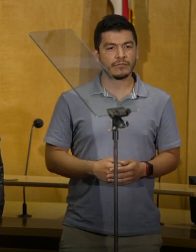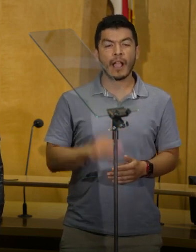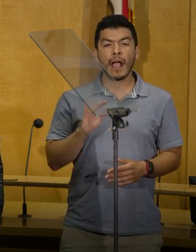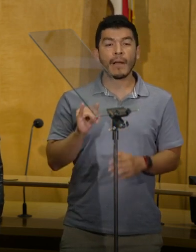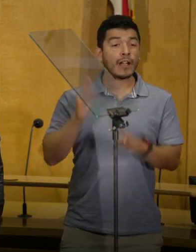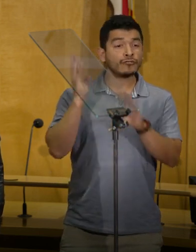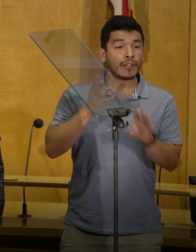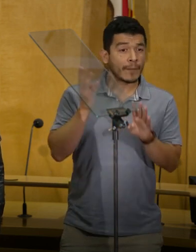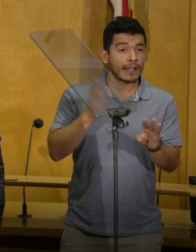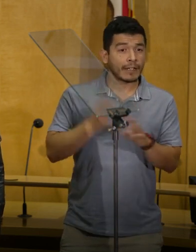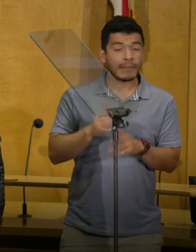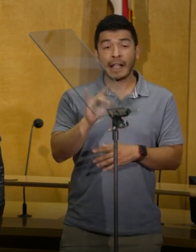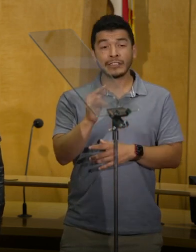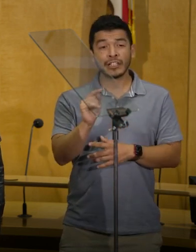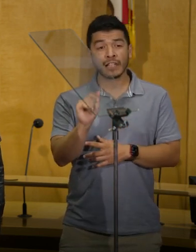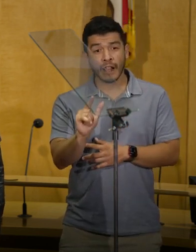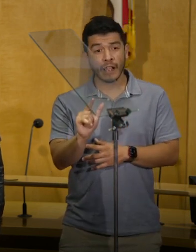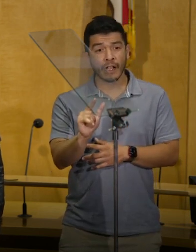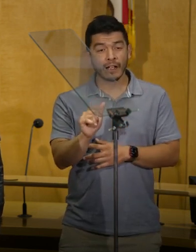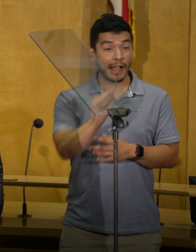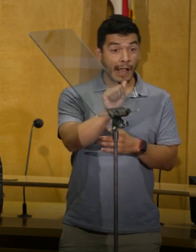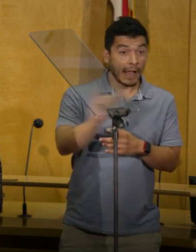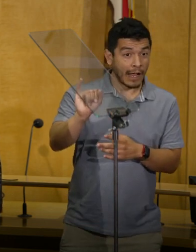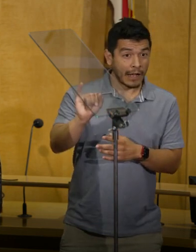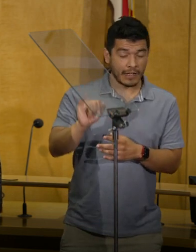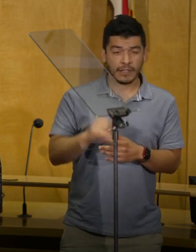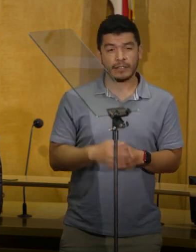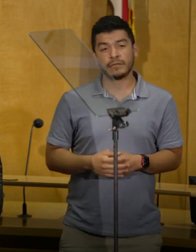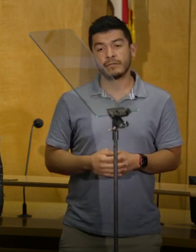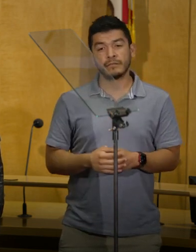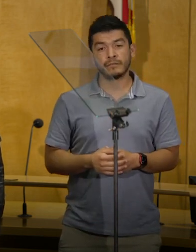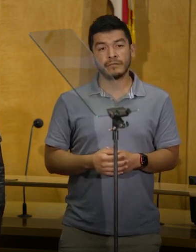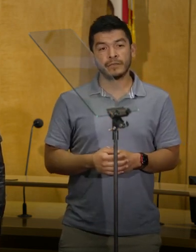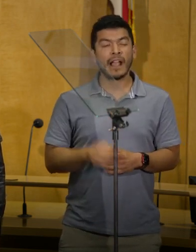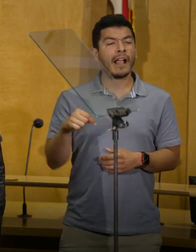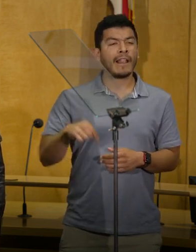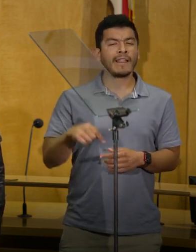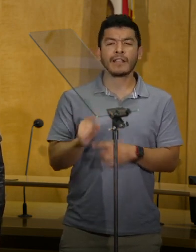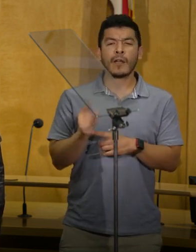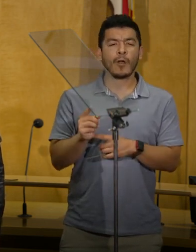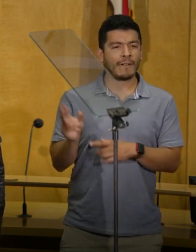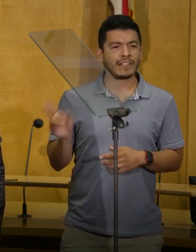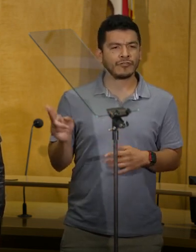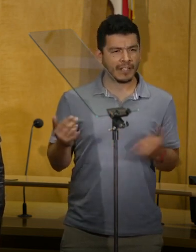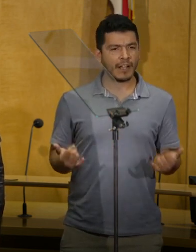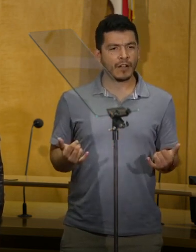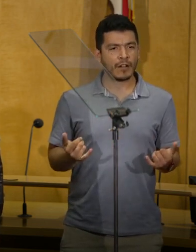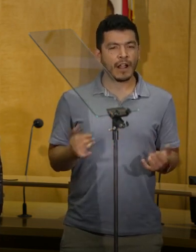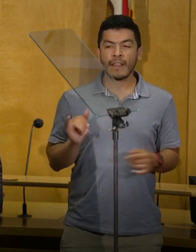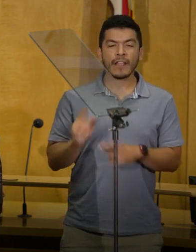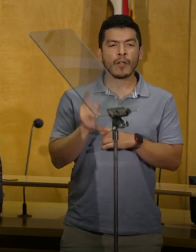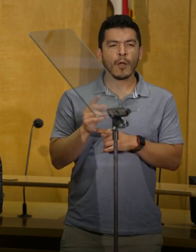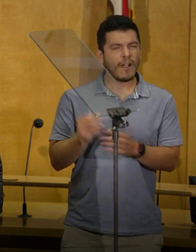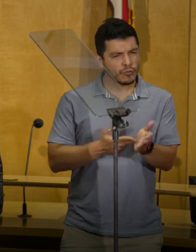by streaming, digital, AI. This is a moment of history that is a